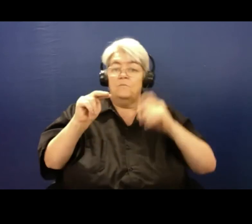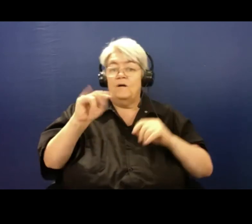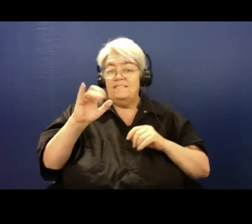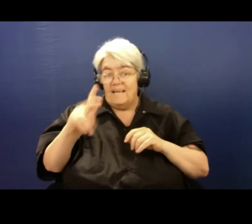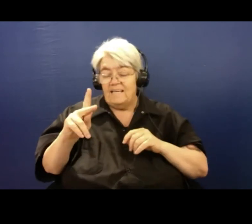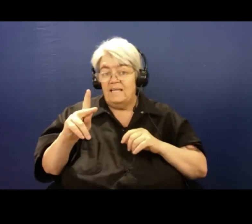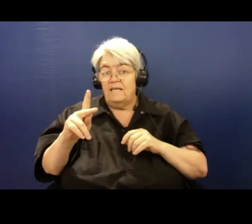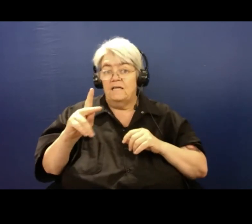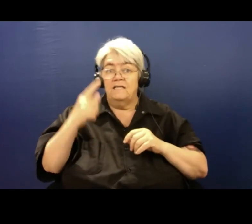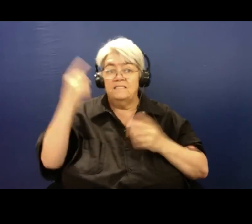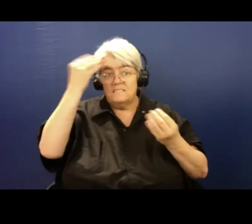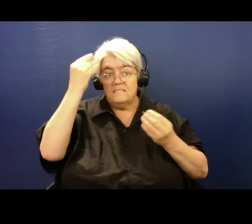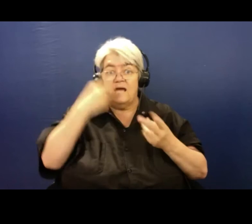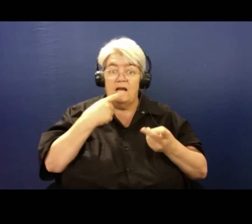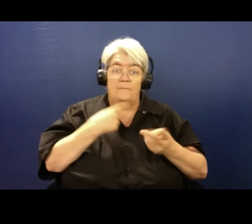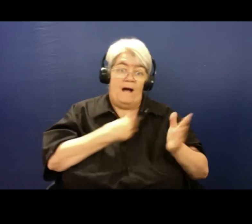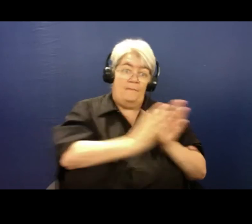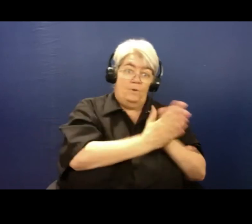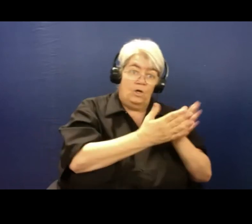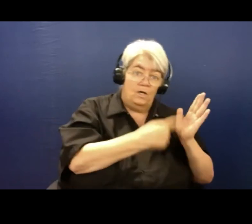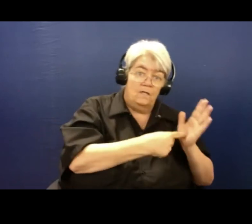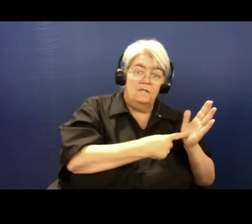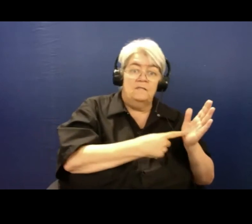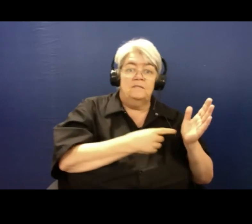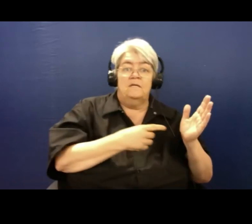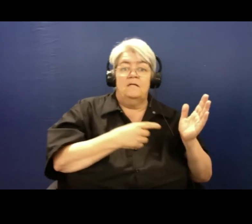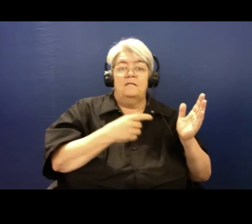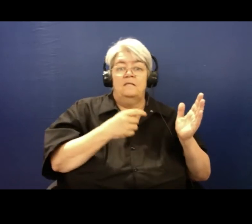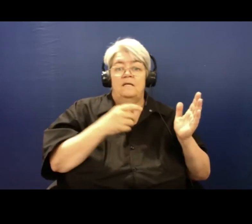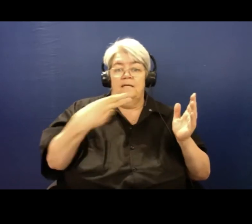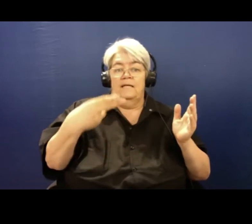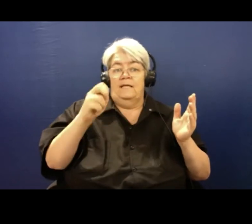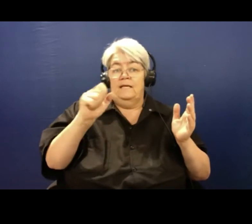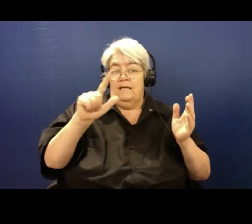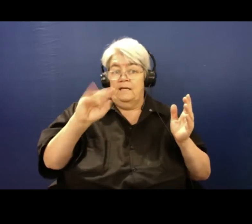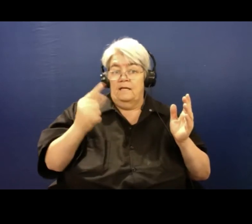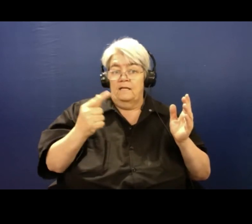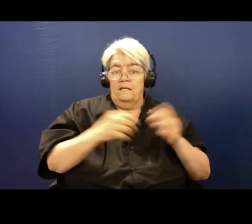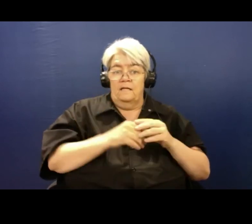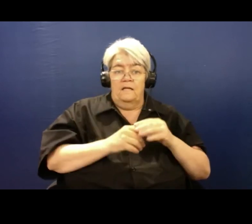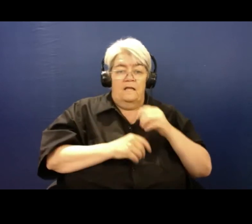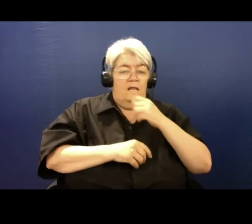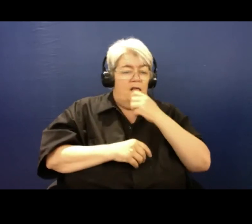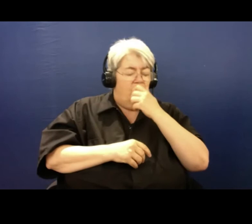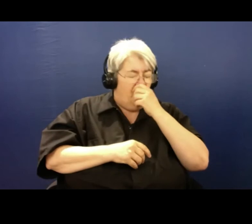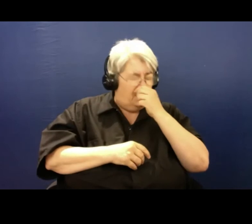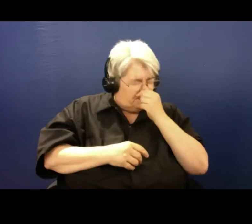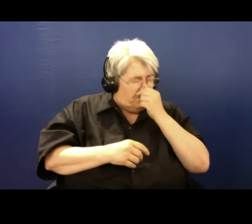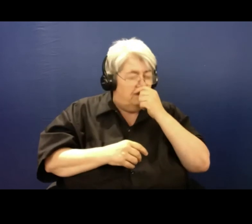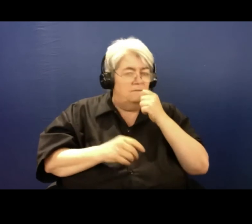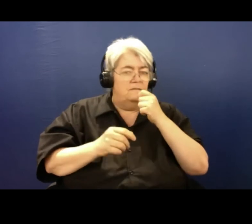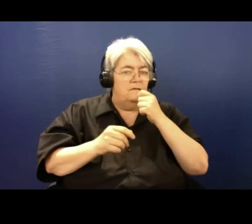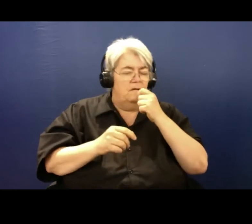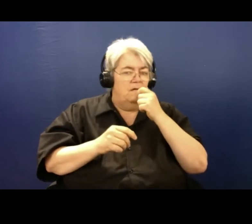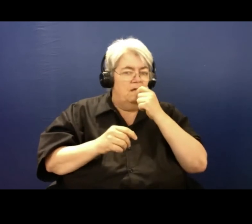and what I argue in my book, which is right behind me on the shelf, called Healing, is that we have done this for other problems.